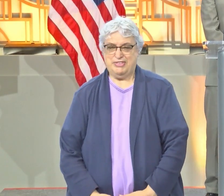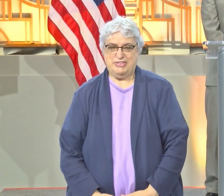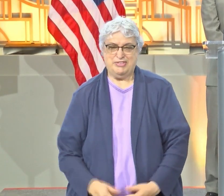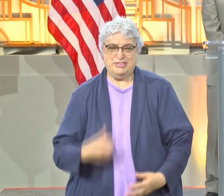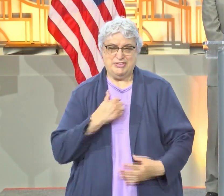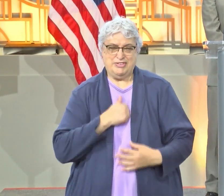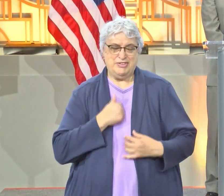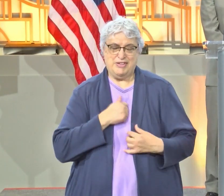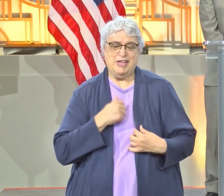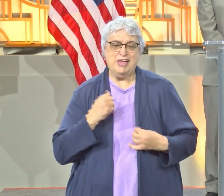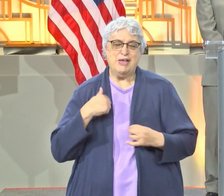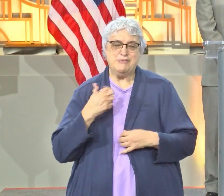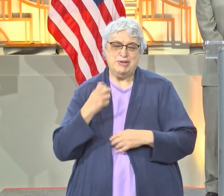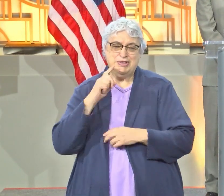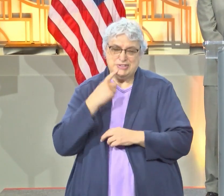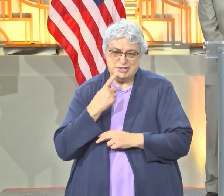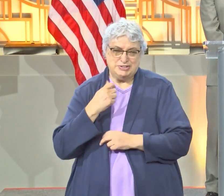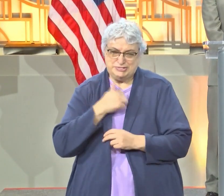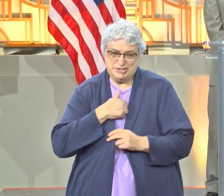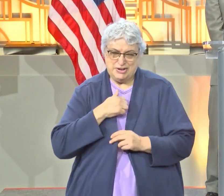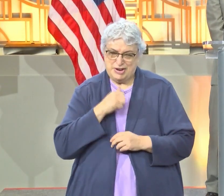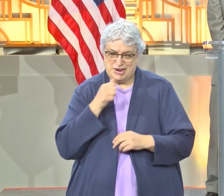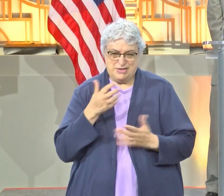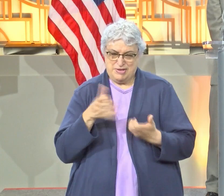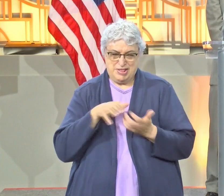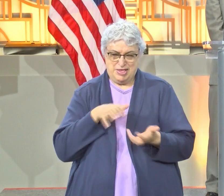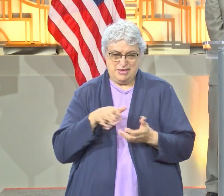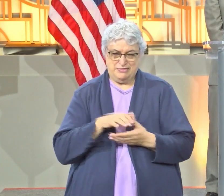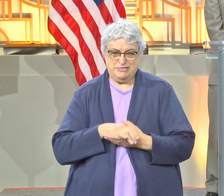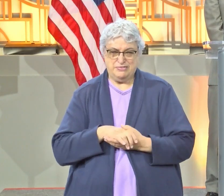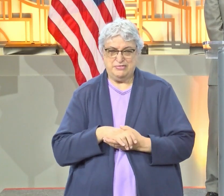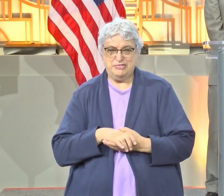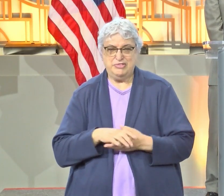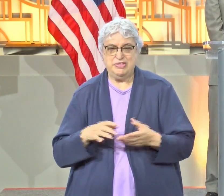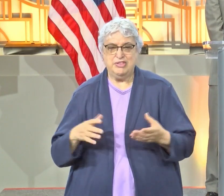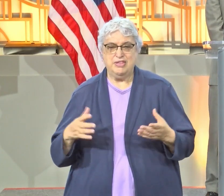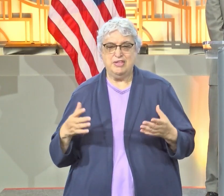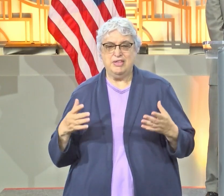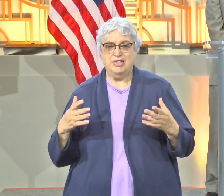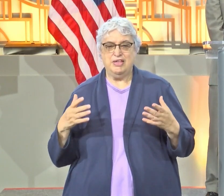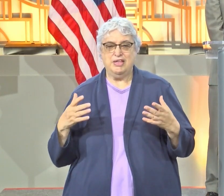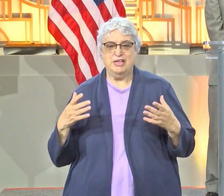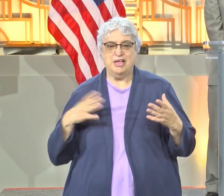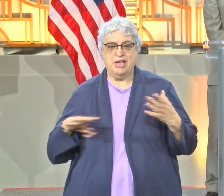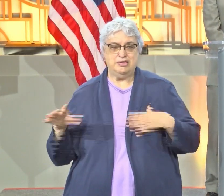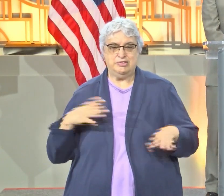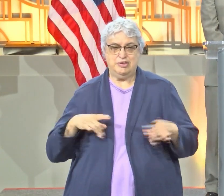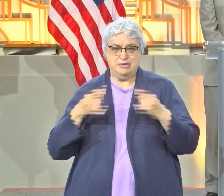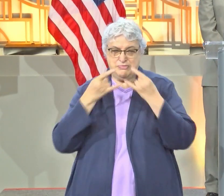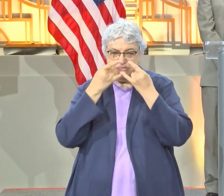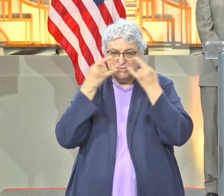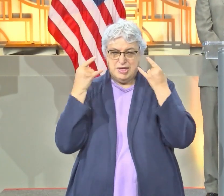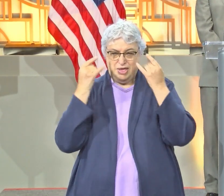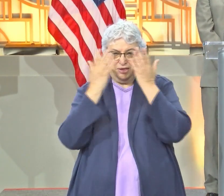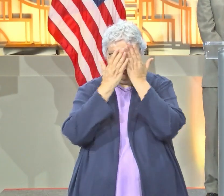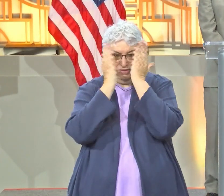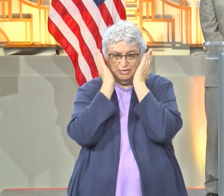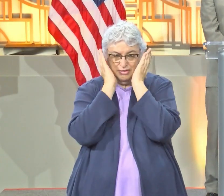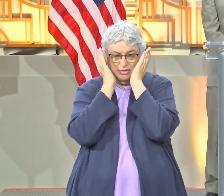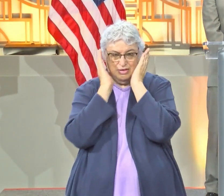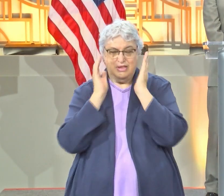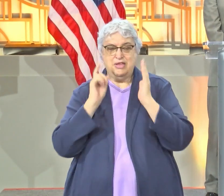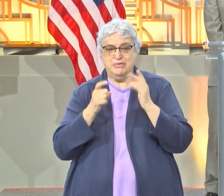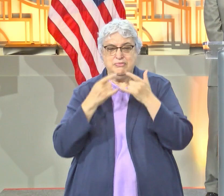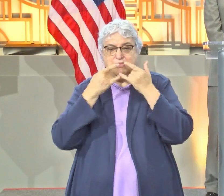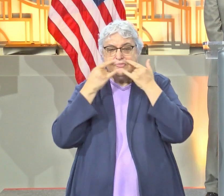I'm sorry, let's be serious. Remember, a costume mask is not a substitute for a face